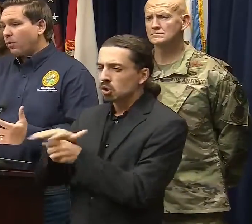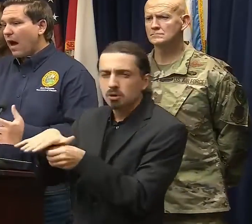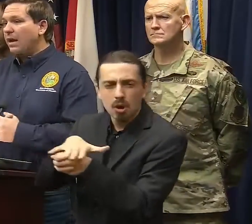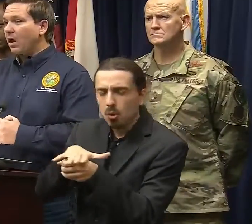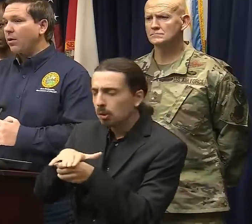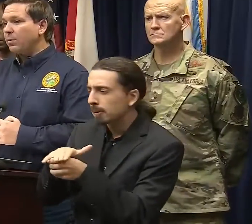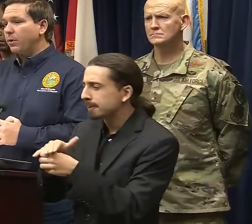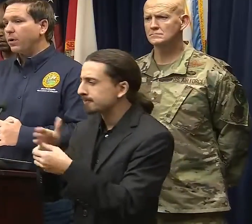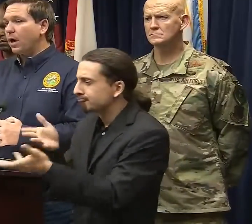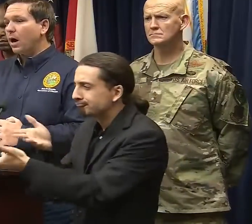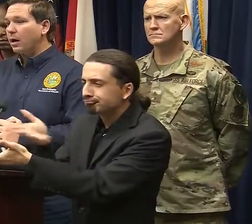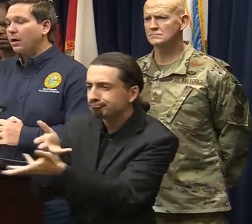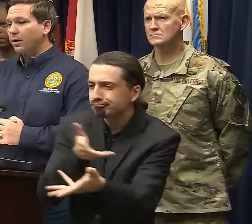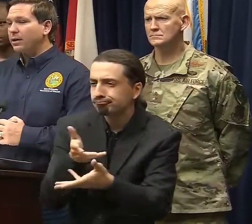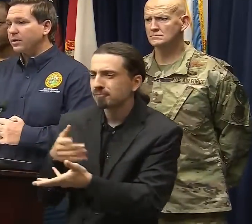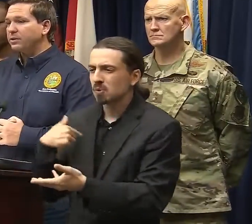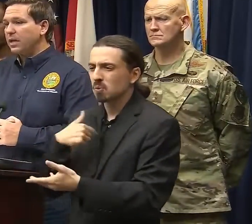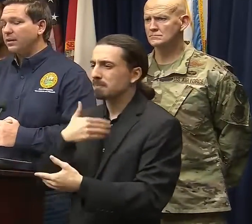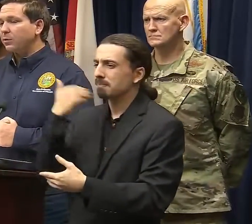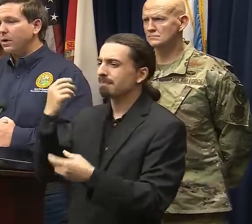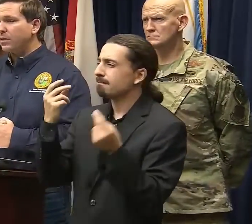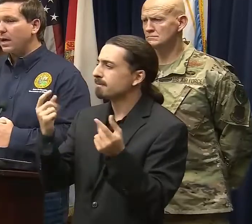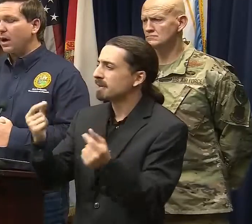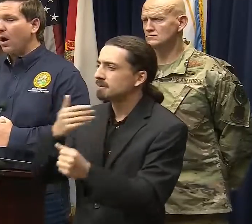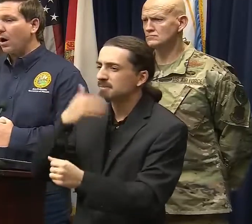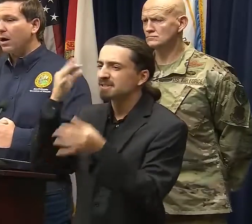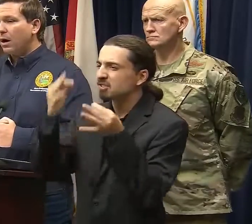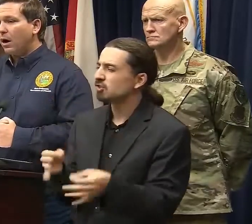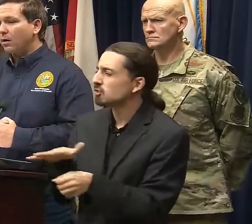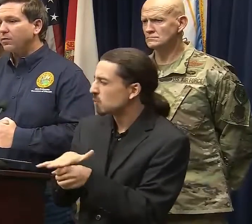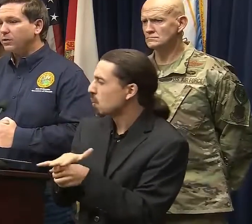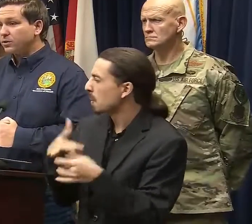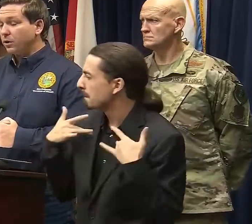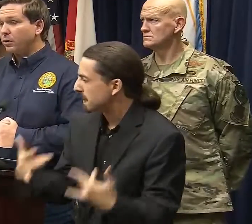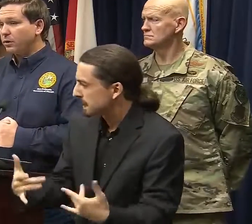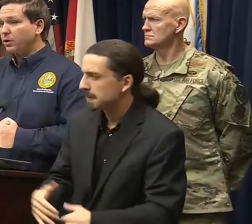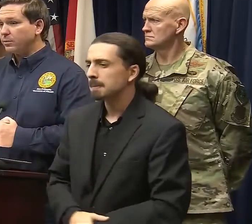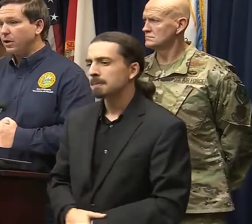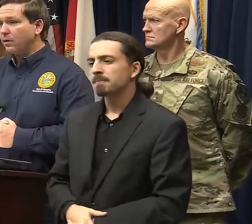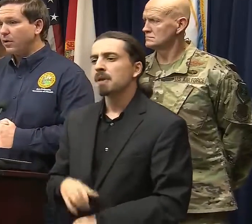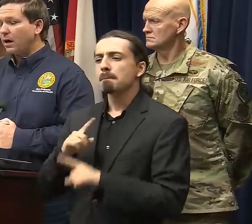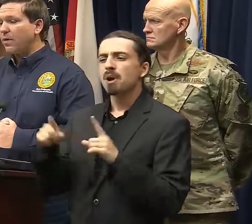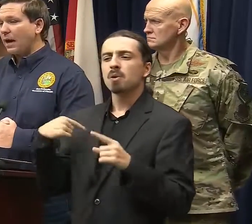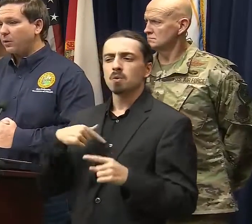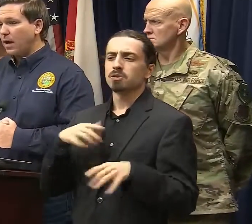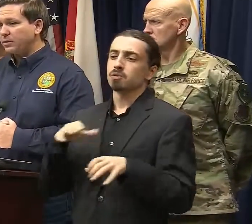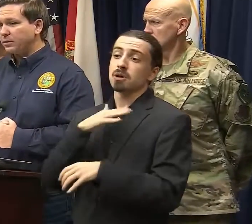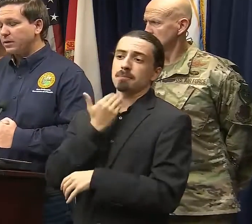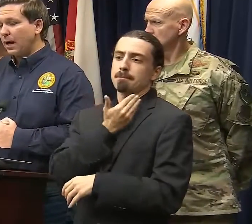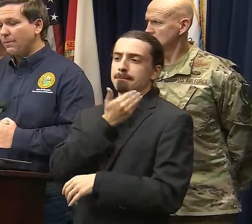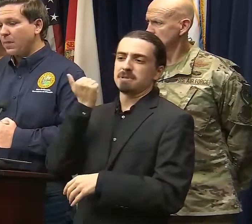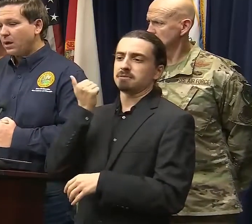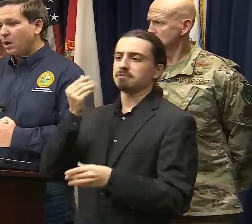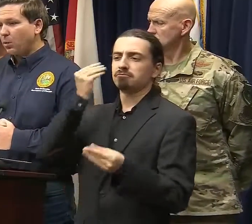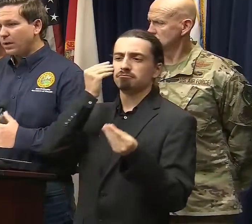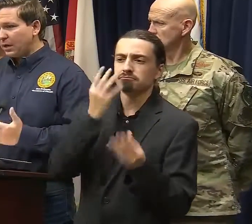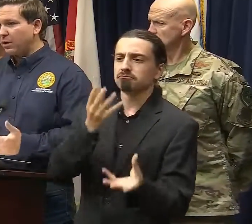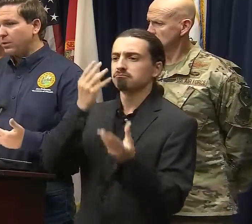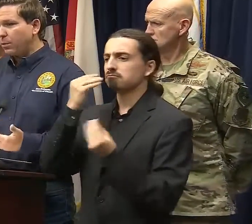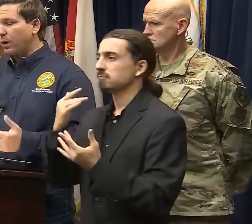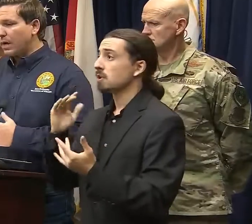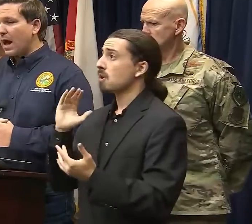we're providing our input on areas of the state that we think are of concern in terms of evacuations.